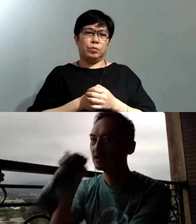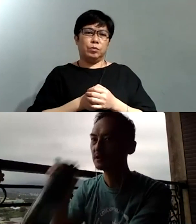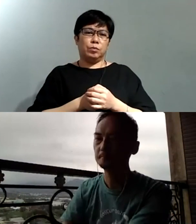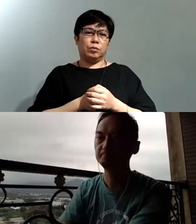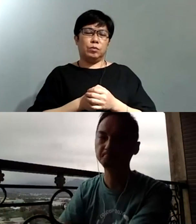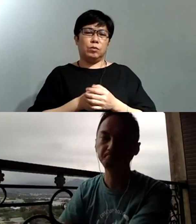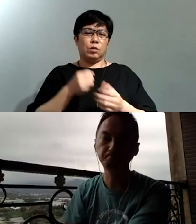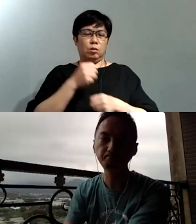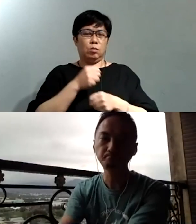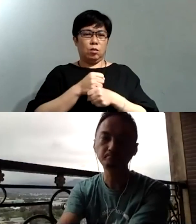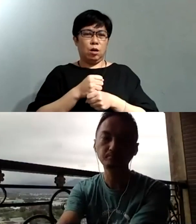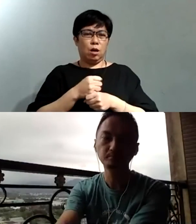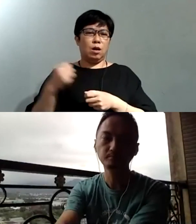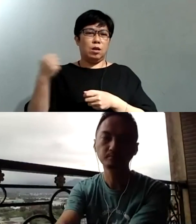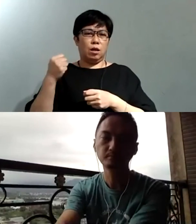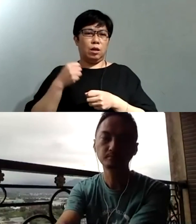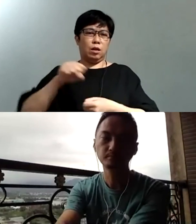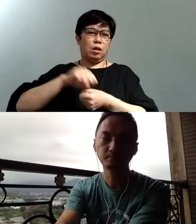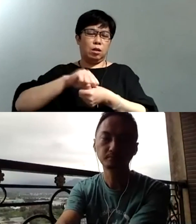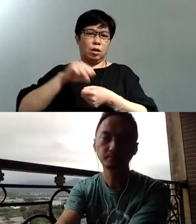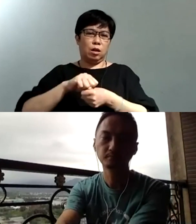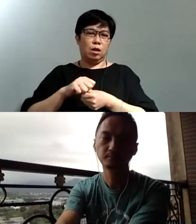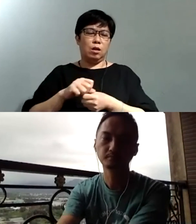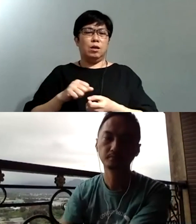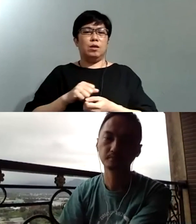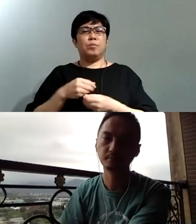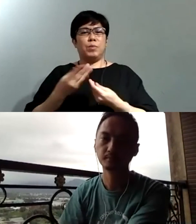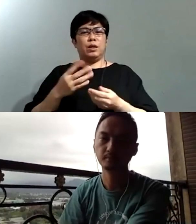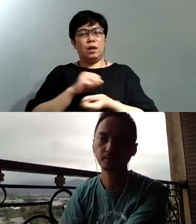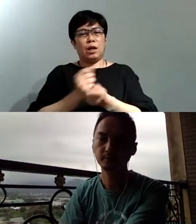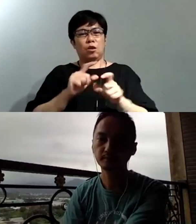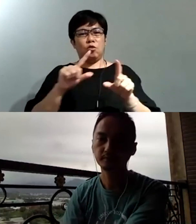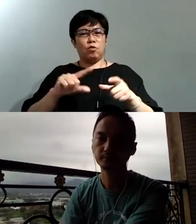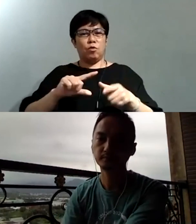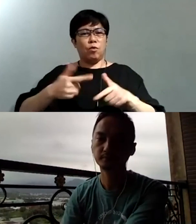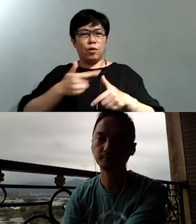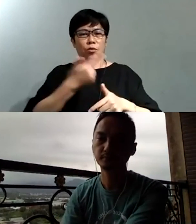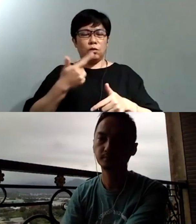and think of different collaboration opportunity to change something.